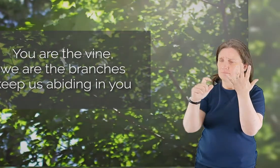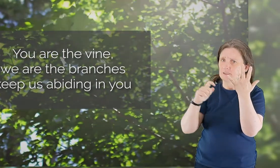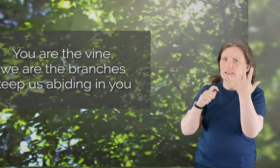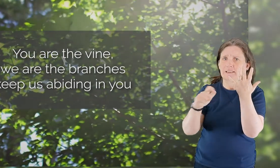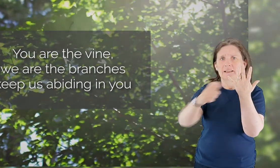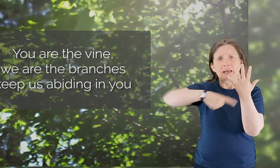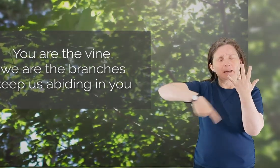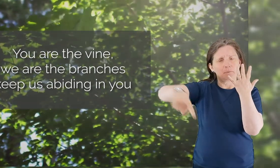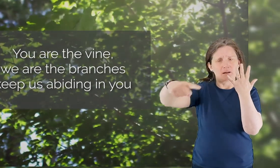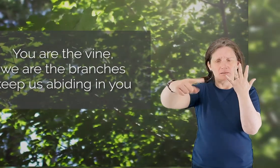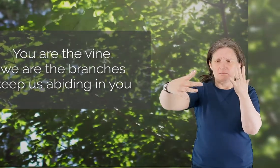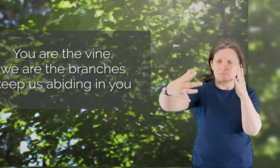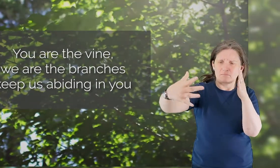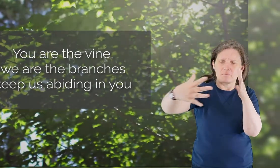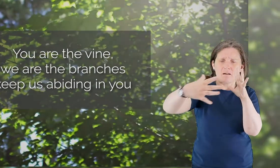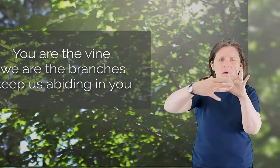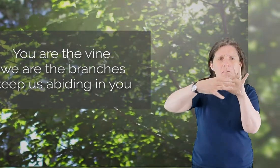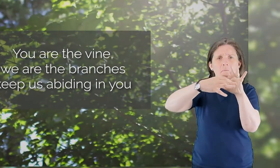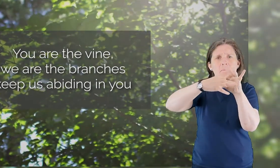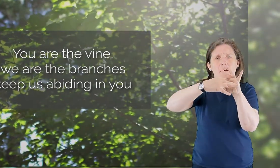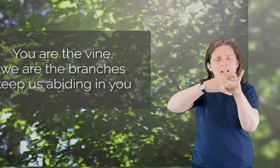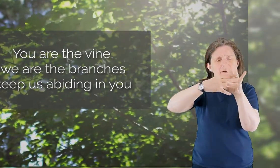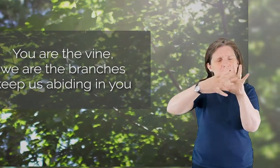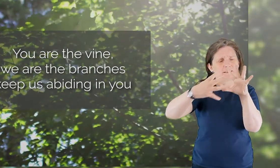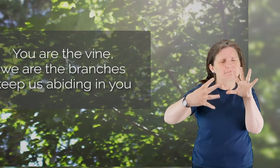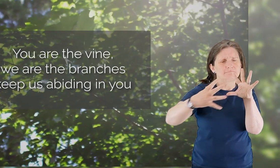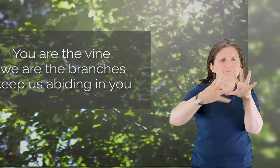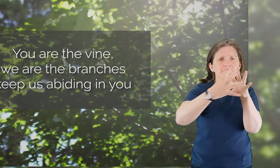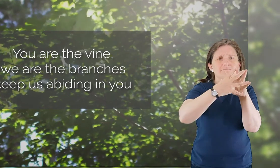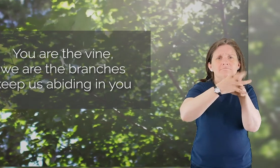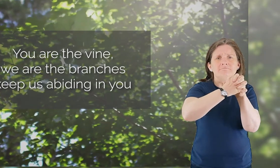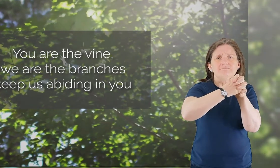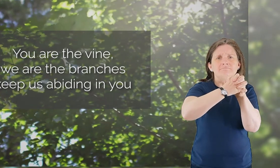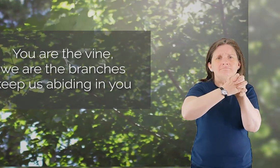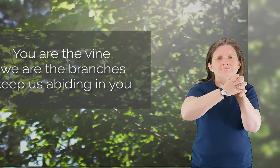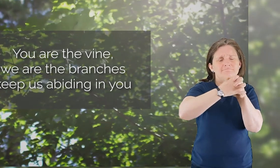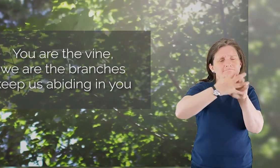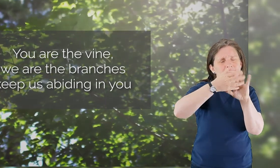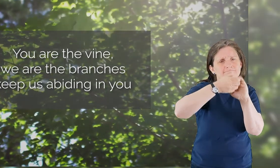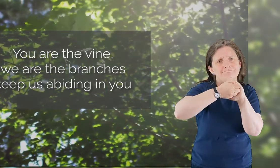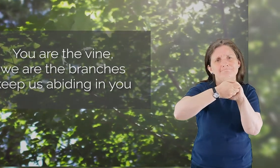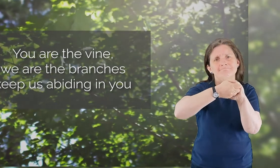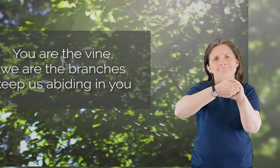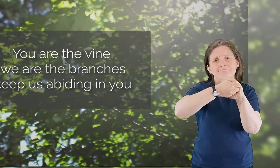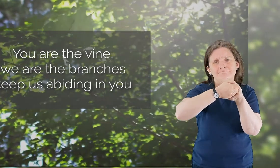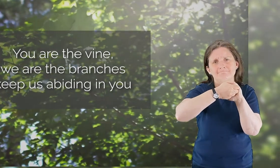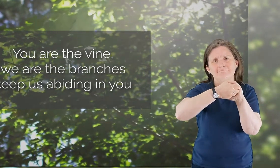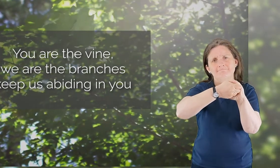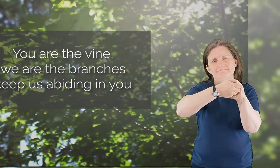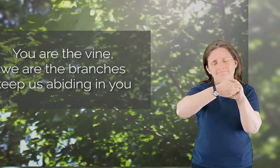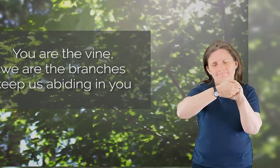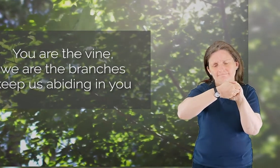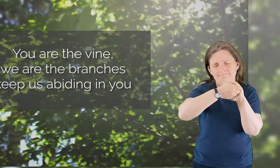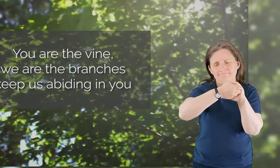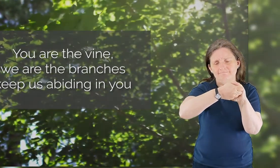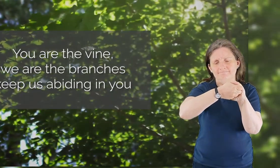vine, keep us abiding in you.